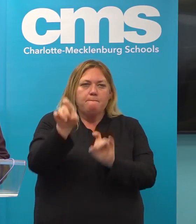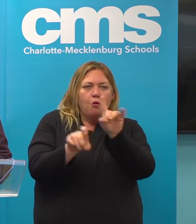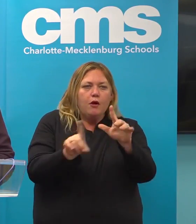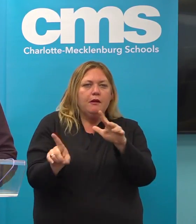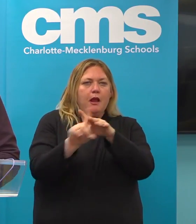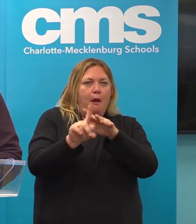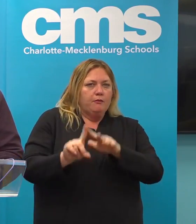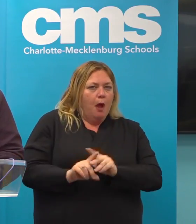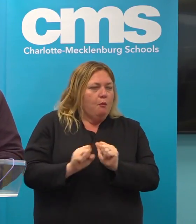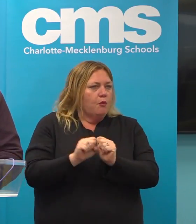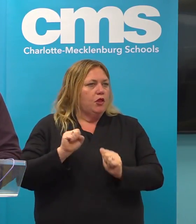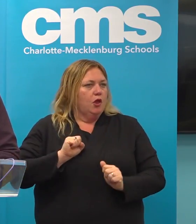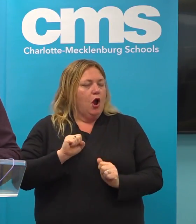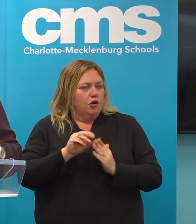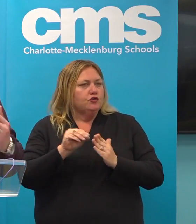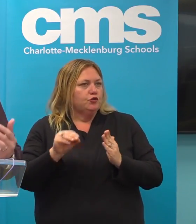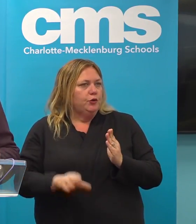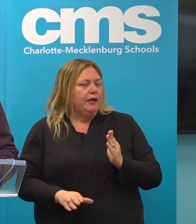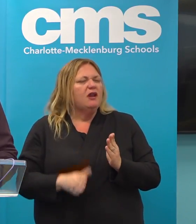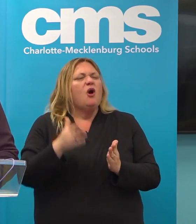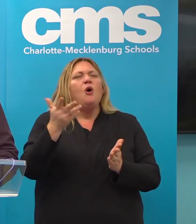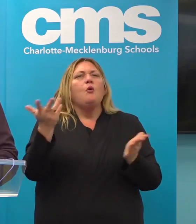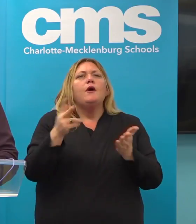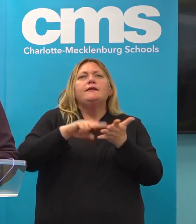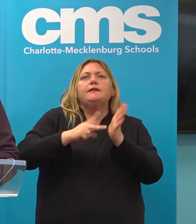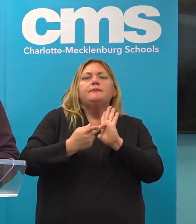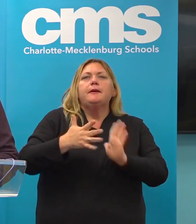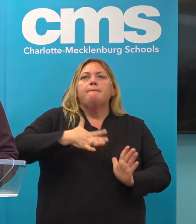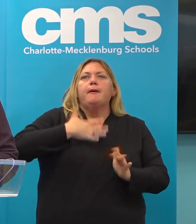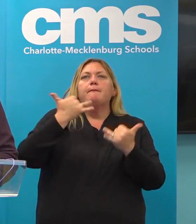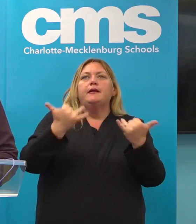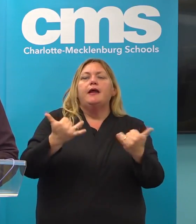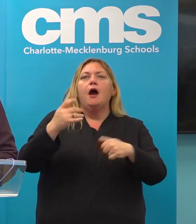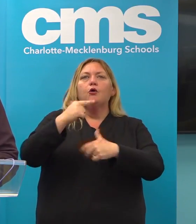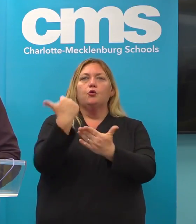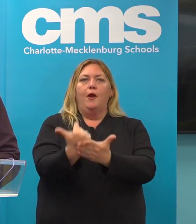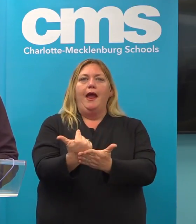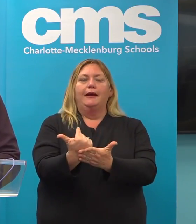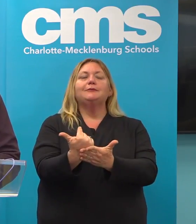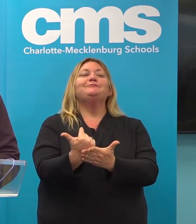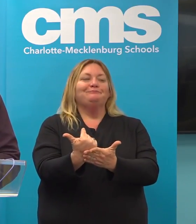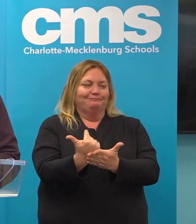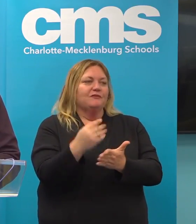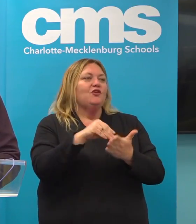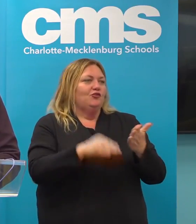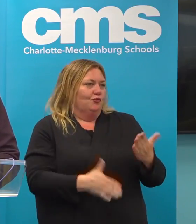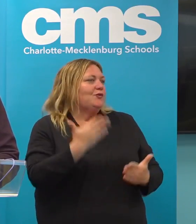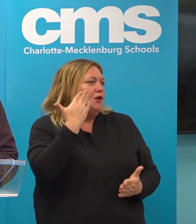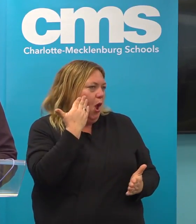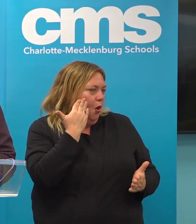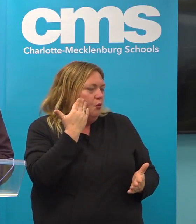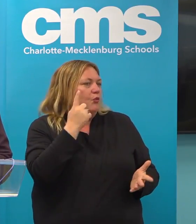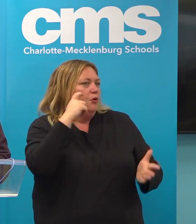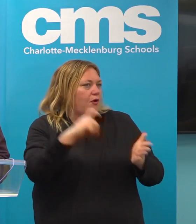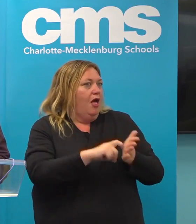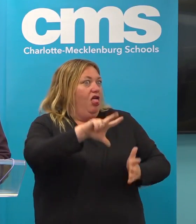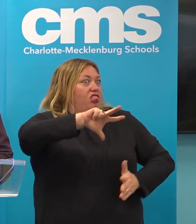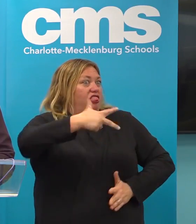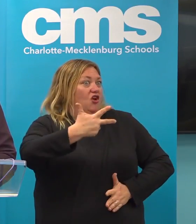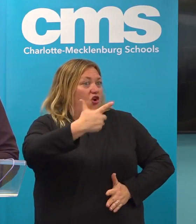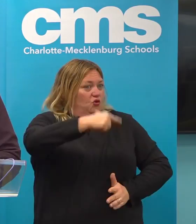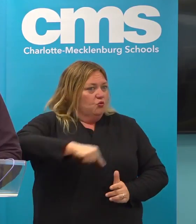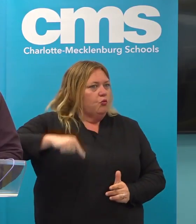come up amongst our students: what does this mean about my current grades? Students, we've heard you. We recognize that the third